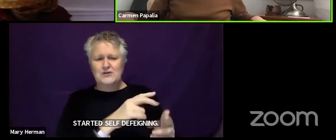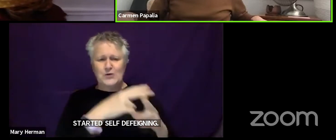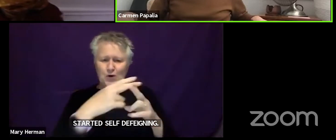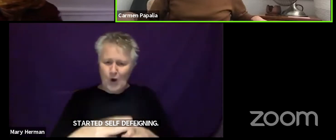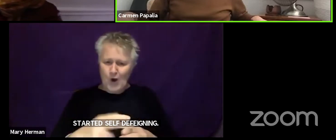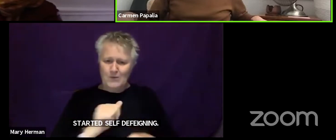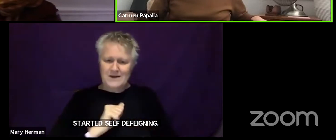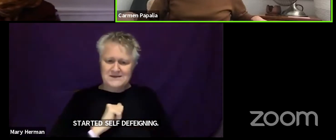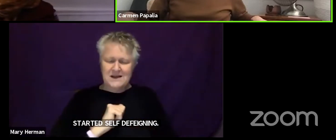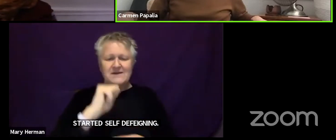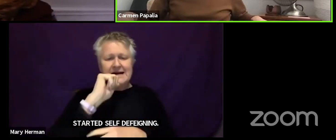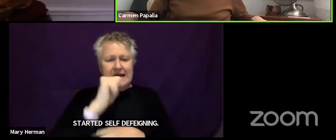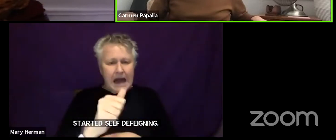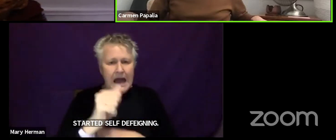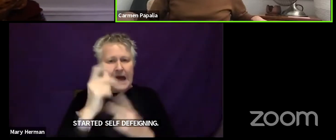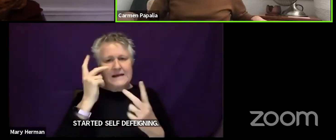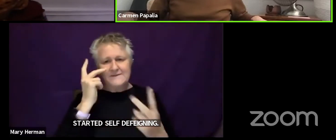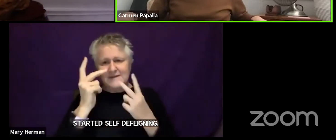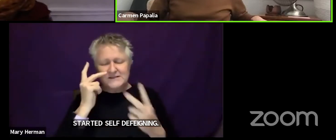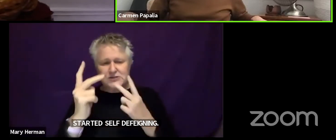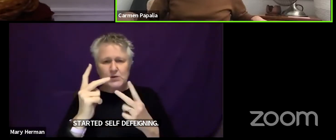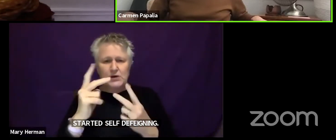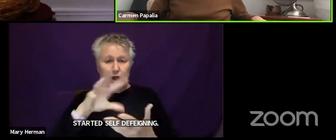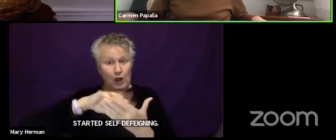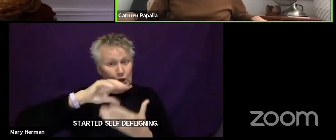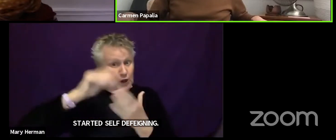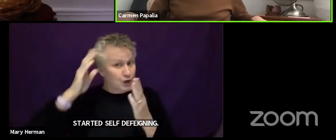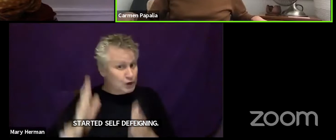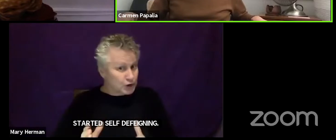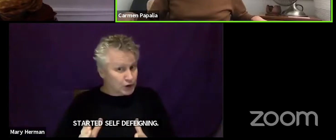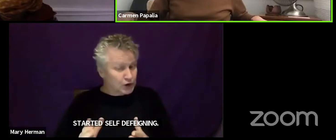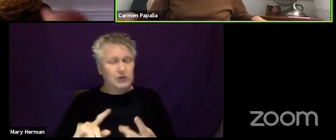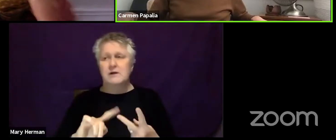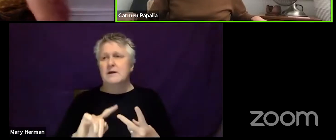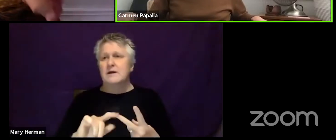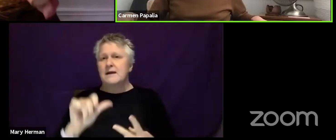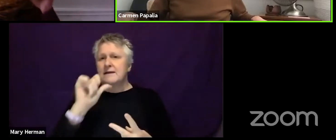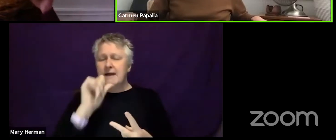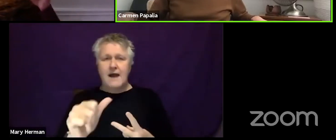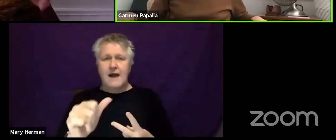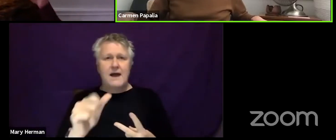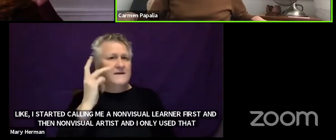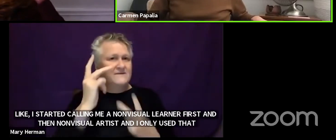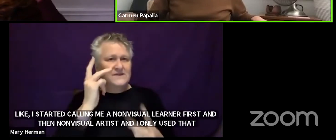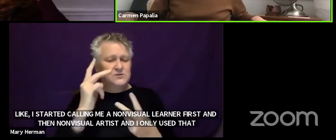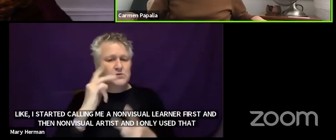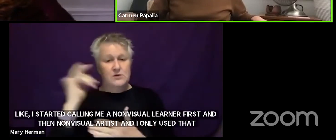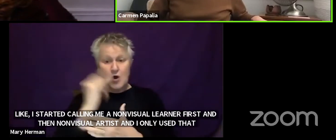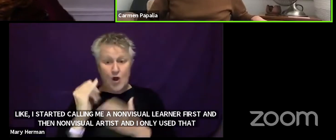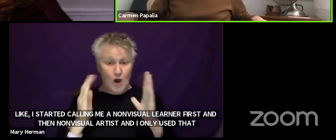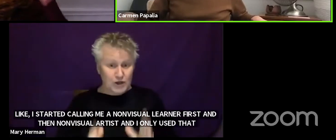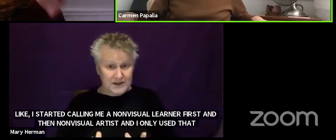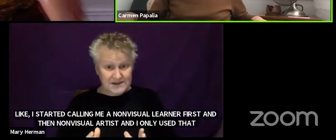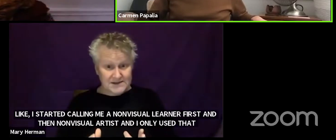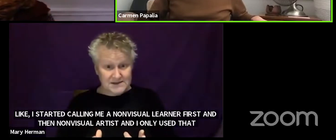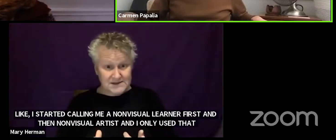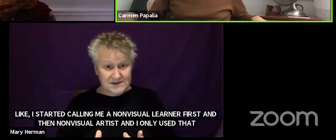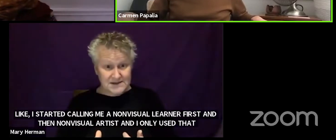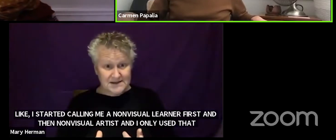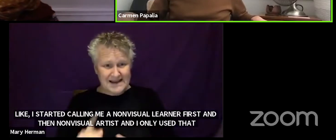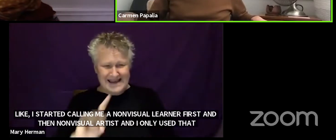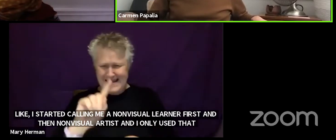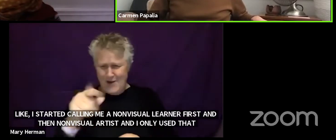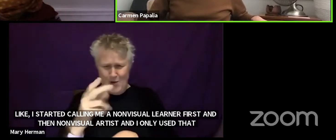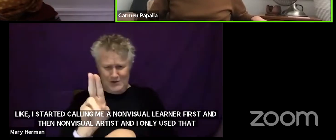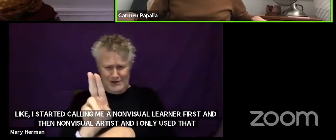and then non-visual artist, and I only use that term even just to signal out my relationship or